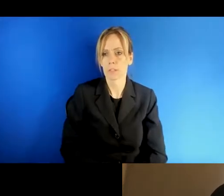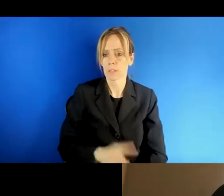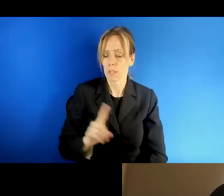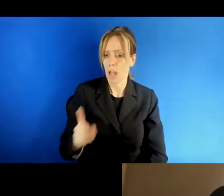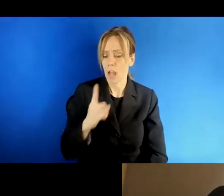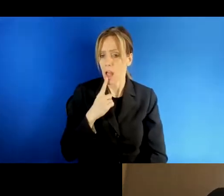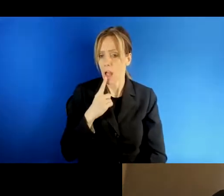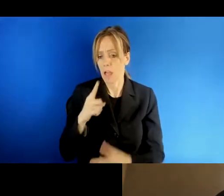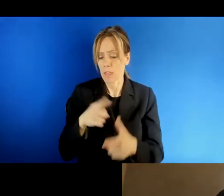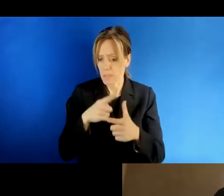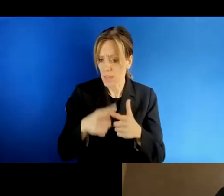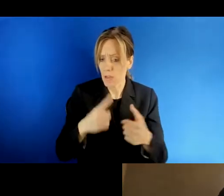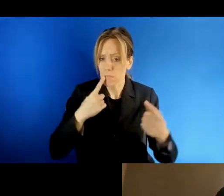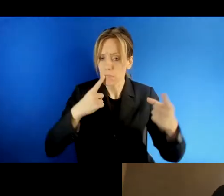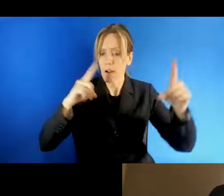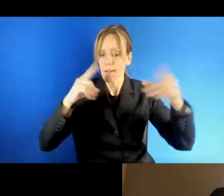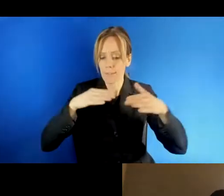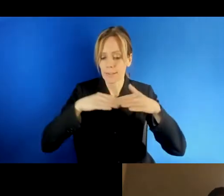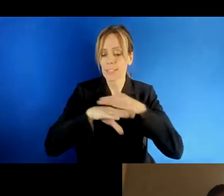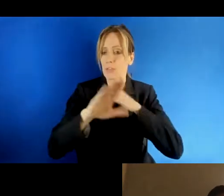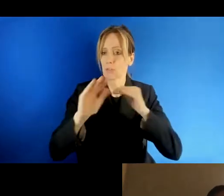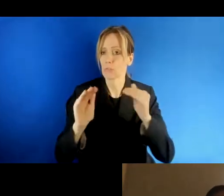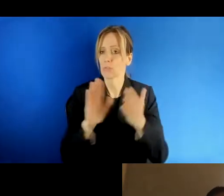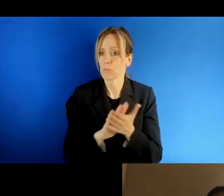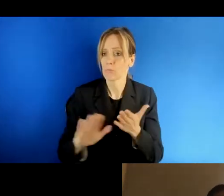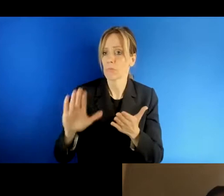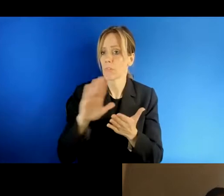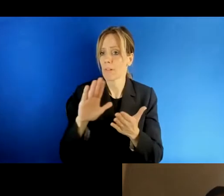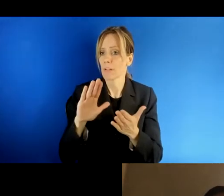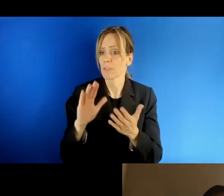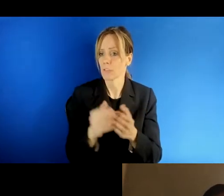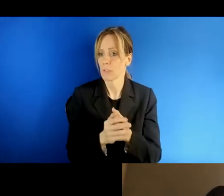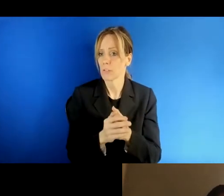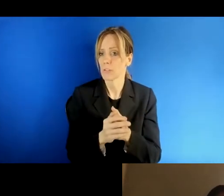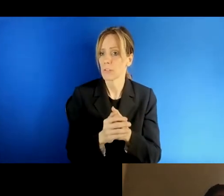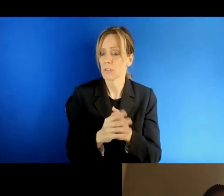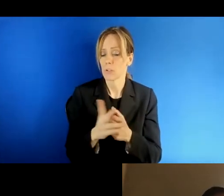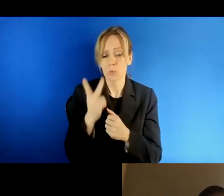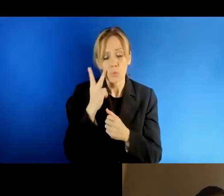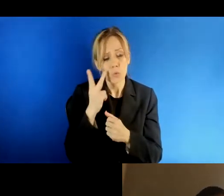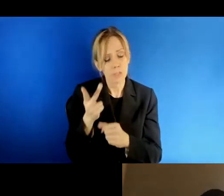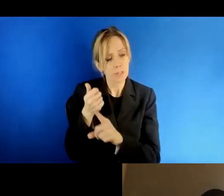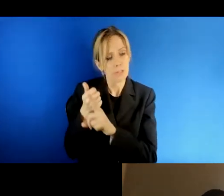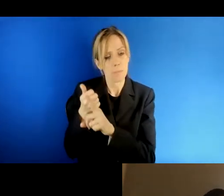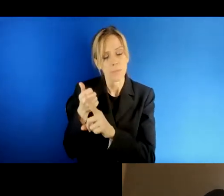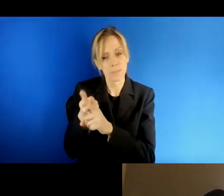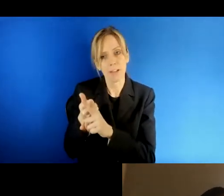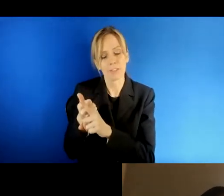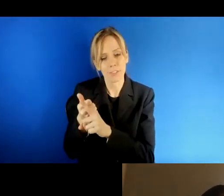into higher education, to actually see themselves